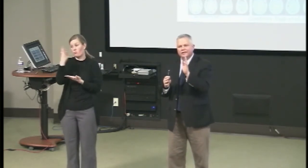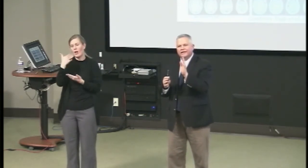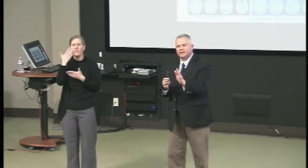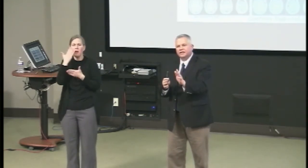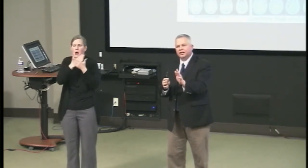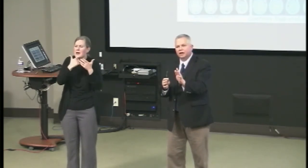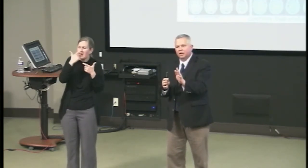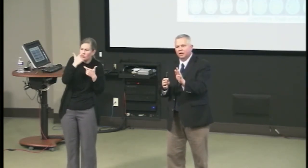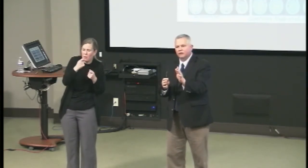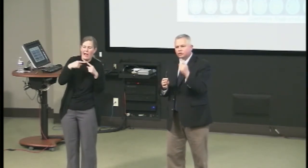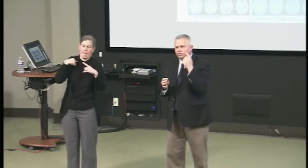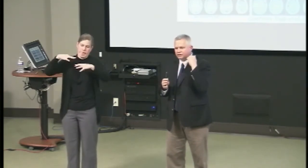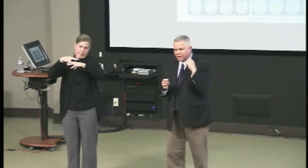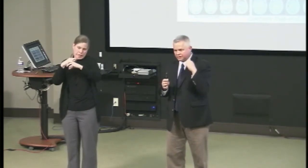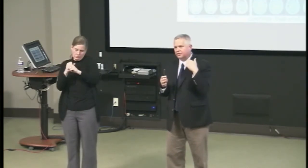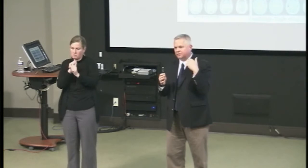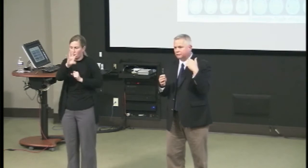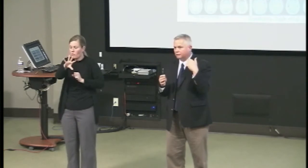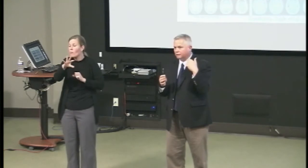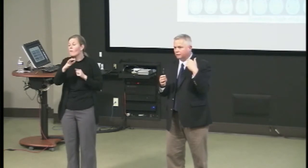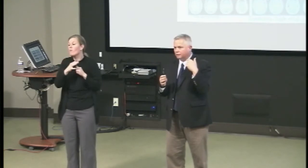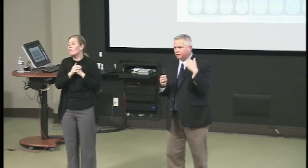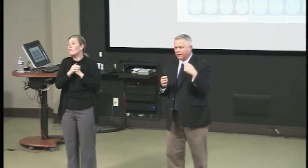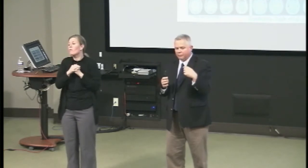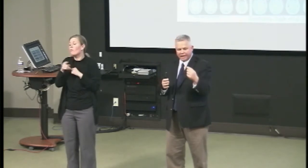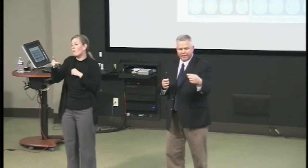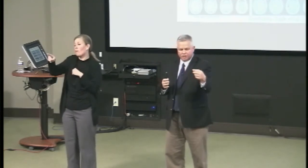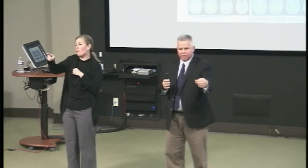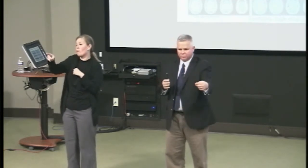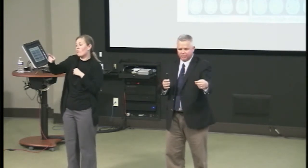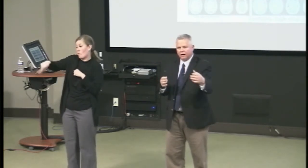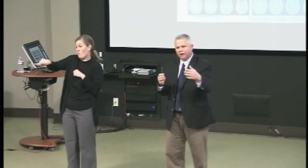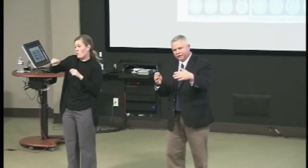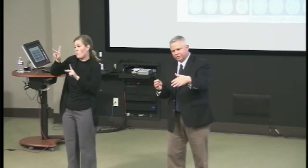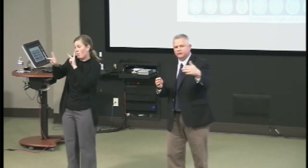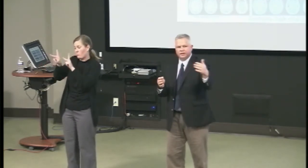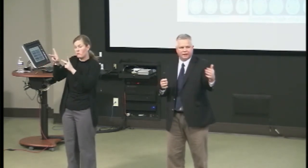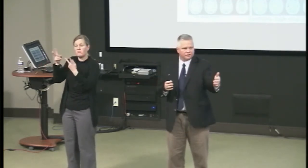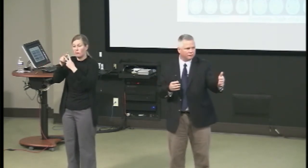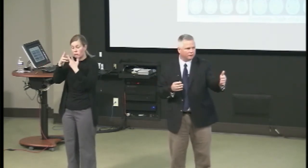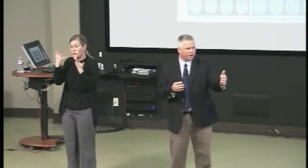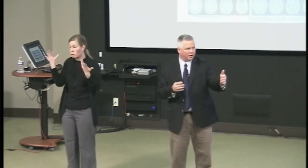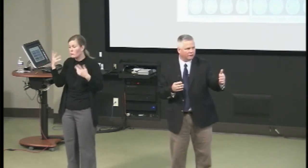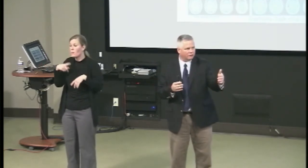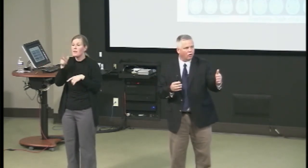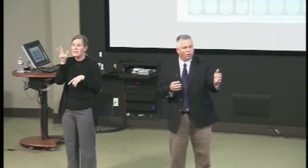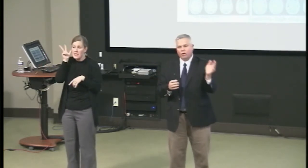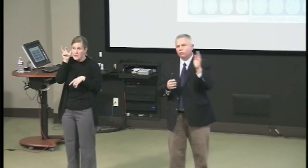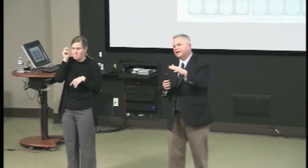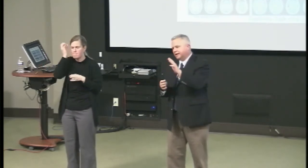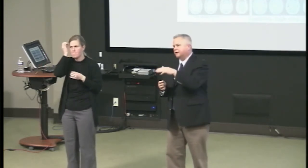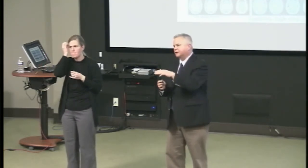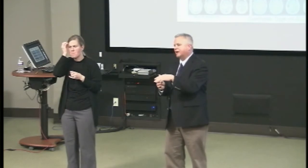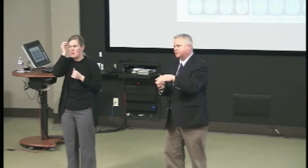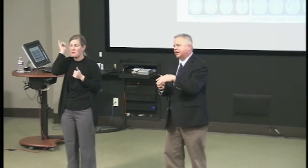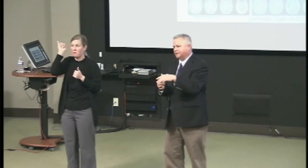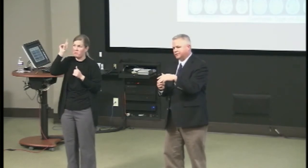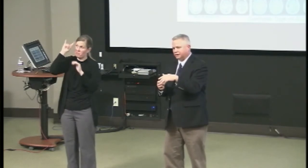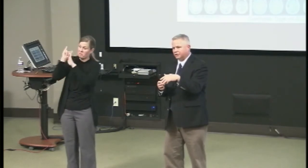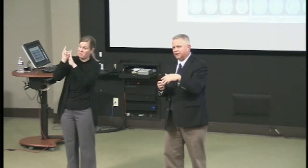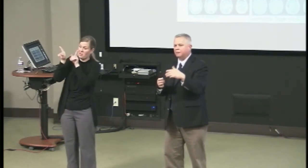either listening to sentences and making a judgment, are these good sentences or not, or reading the